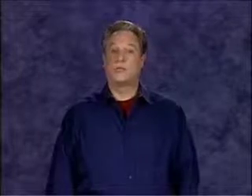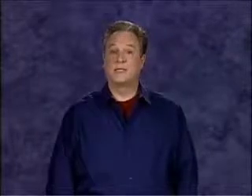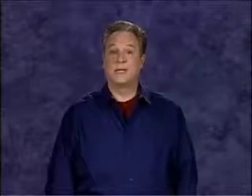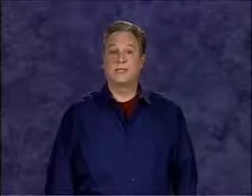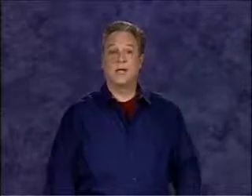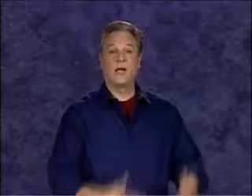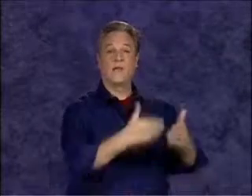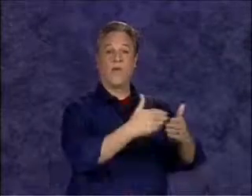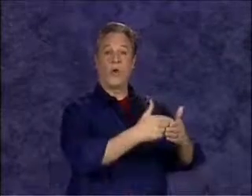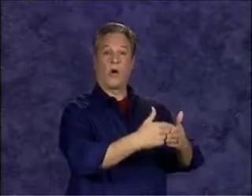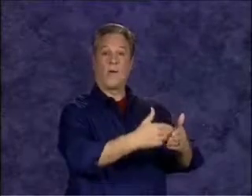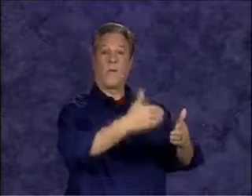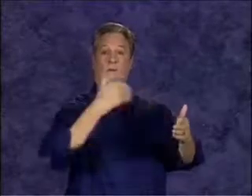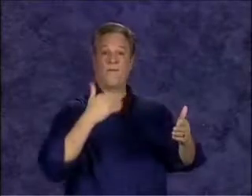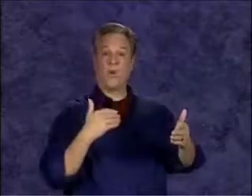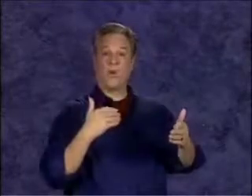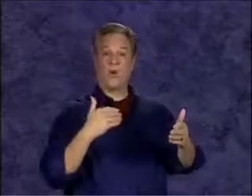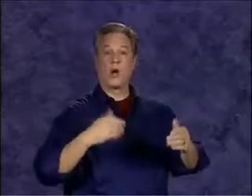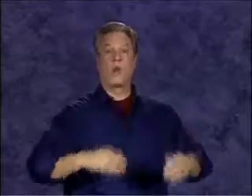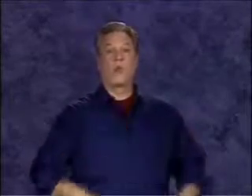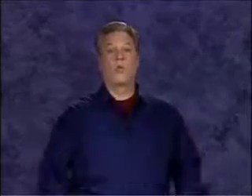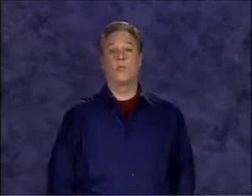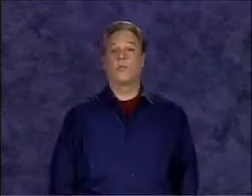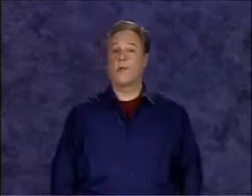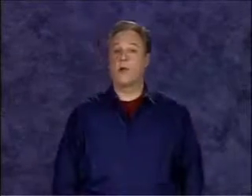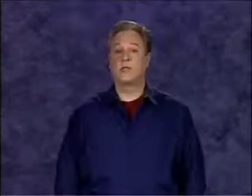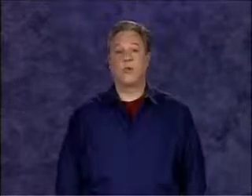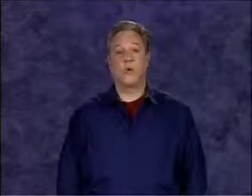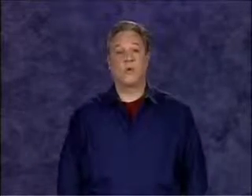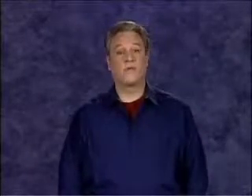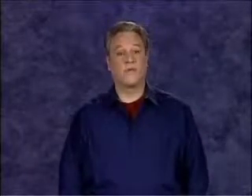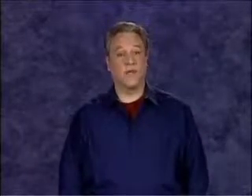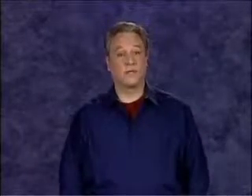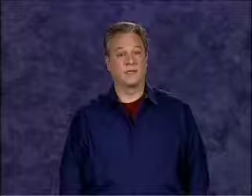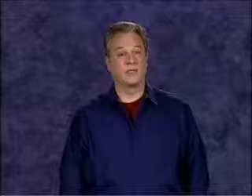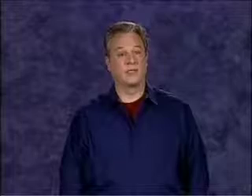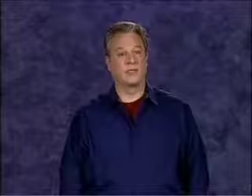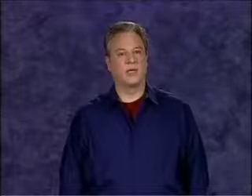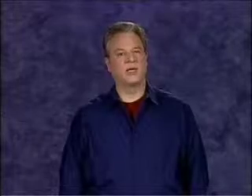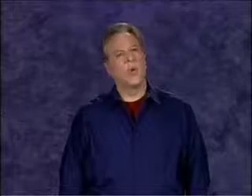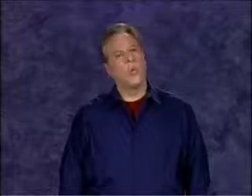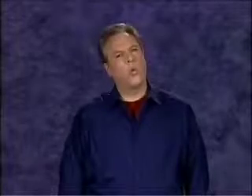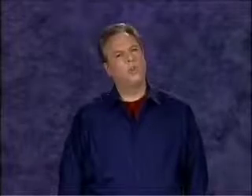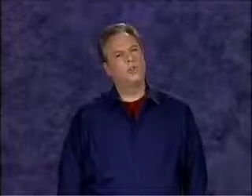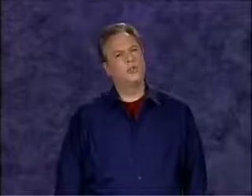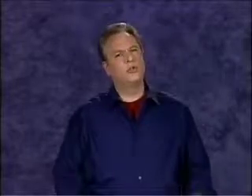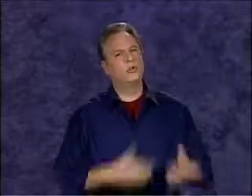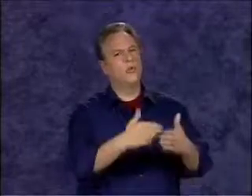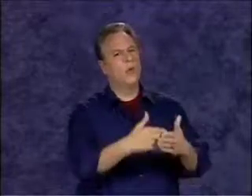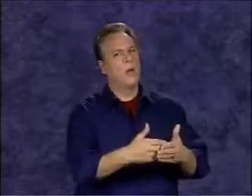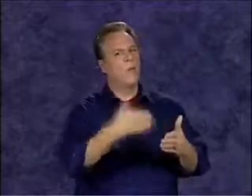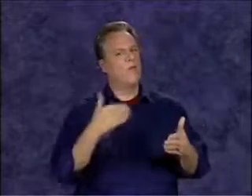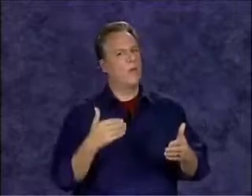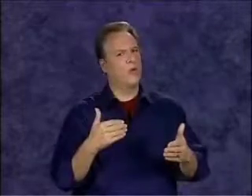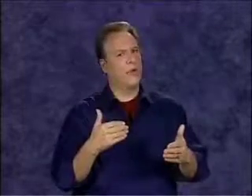Use this sign for before when referring to the order of events, such as, what did you do before